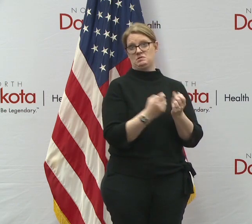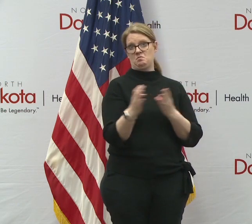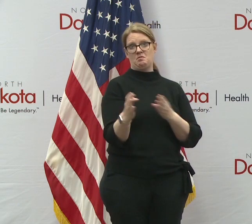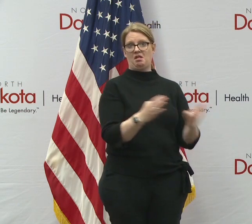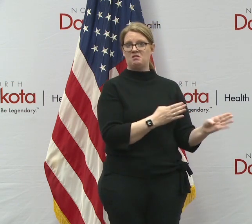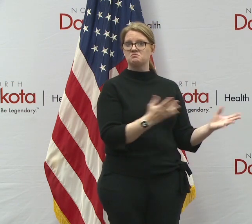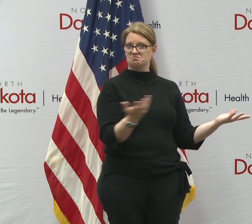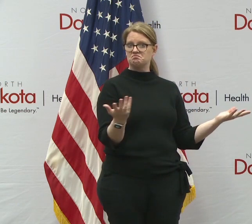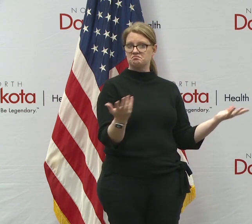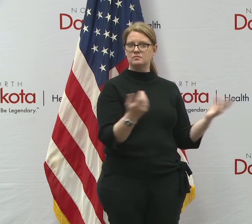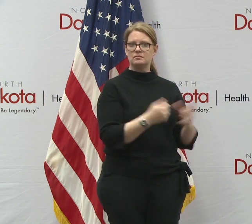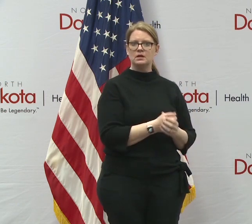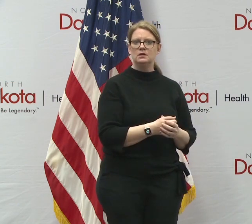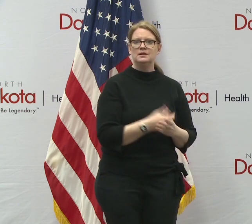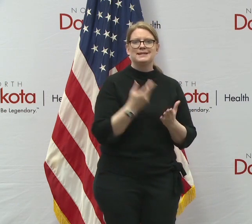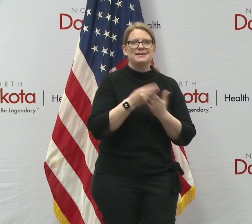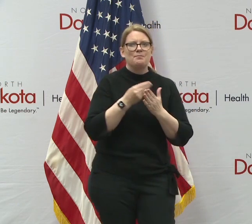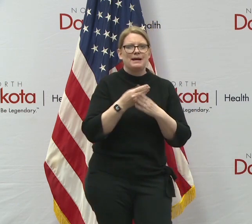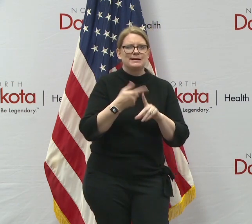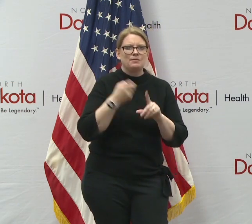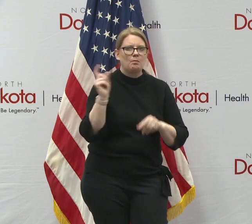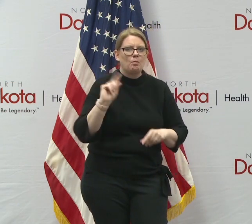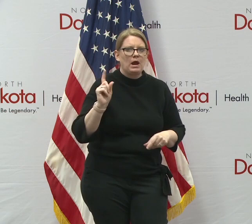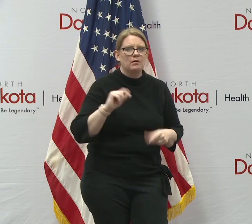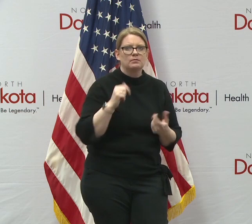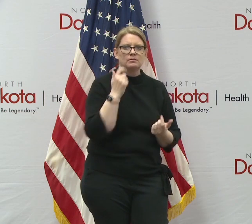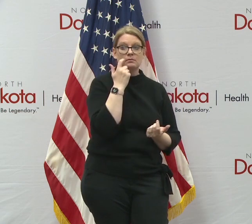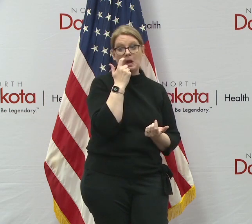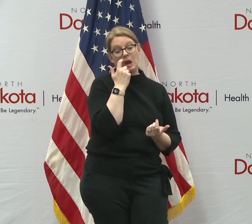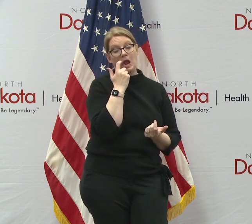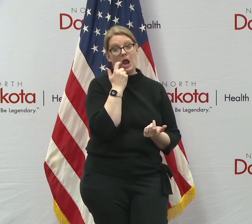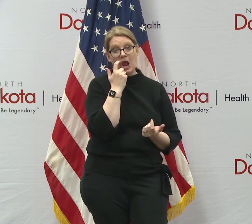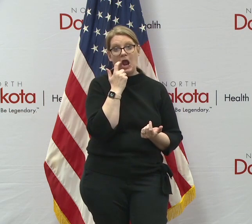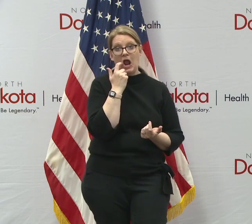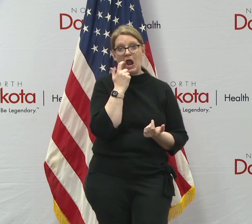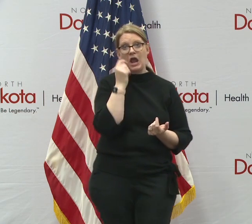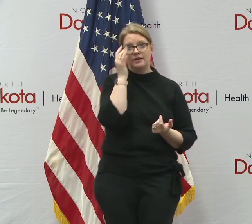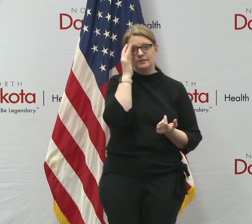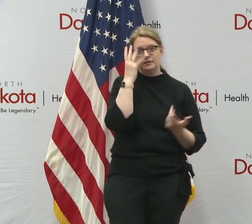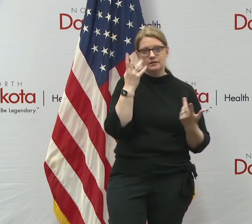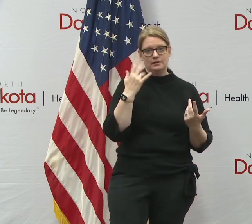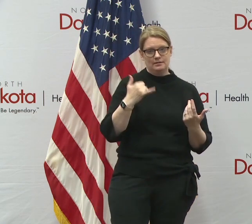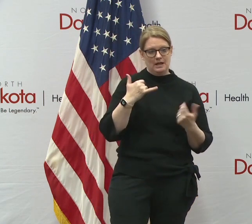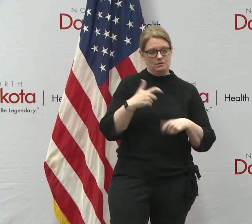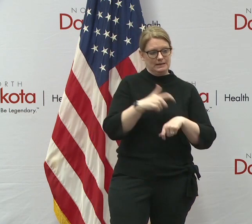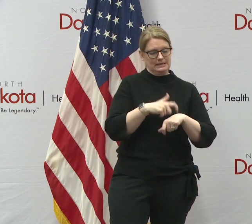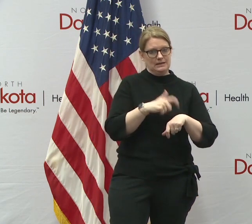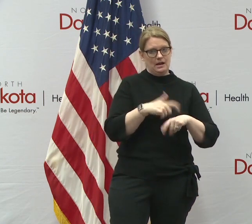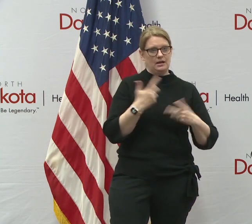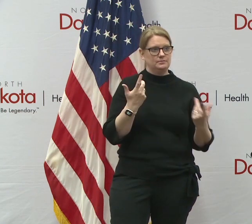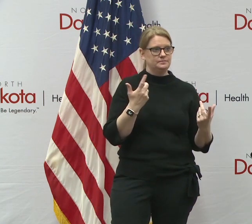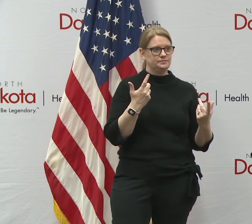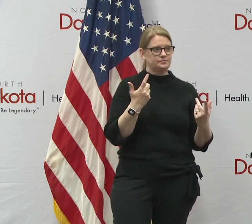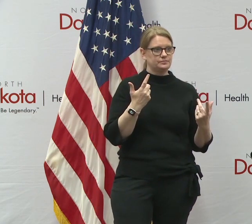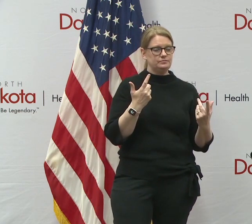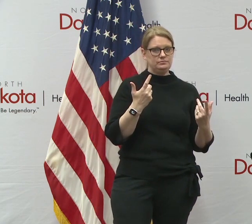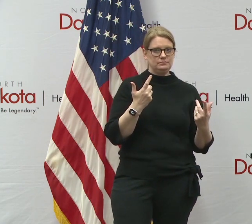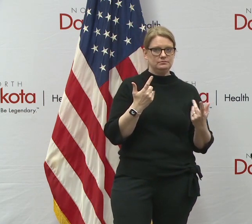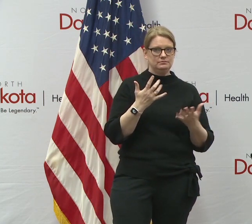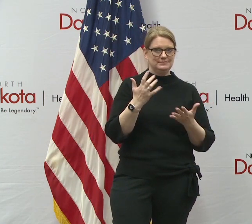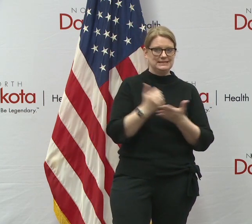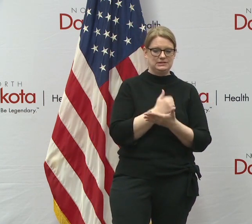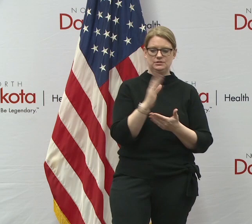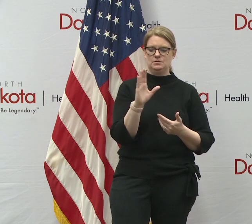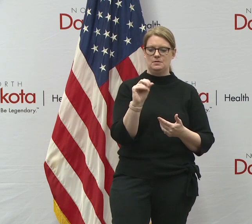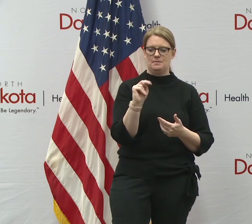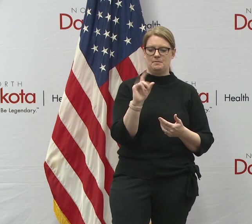we would do that. Now you'd say, well, where's the money going to come from? Well, this would be the time. If there's ever a time to do bonding